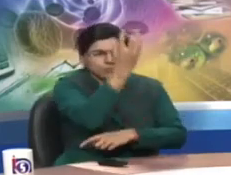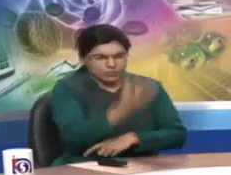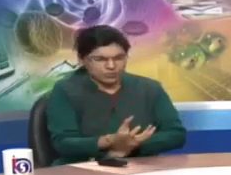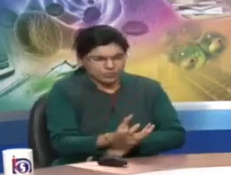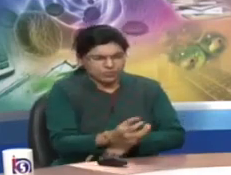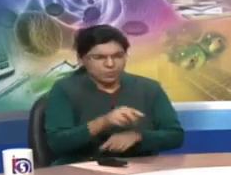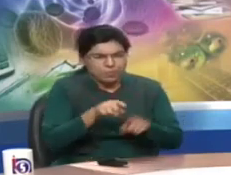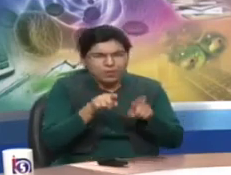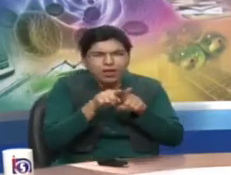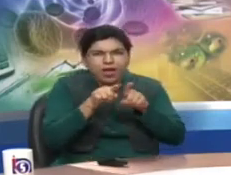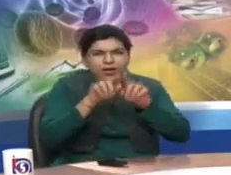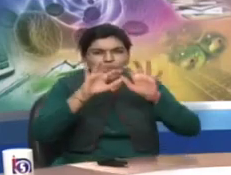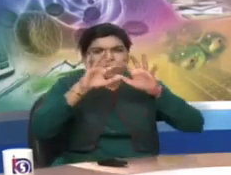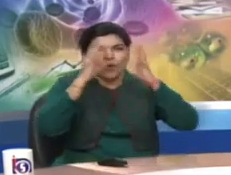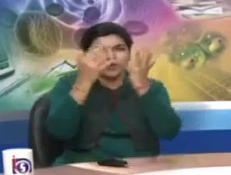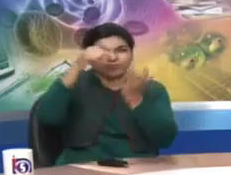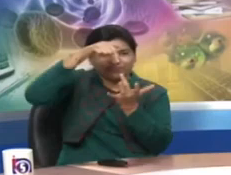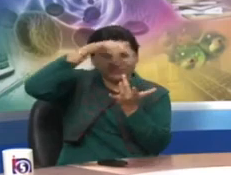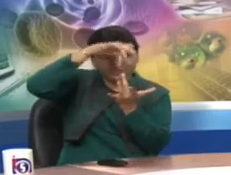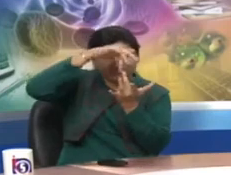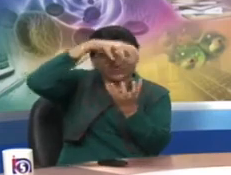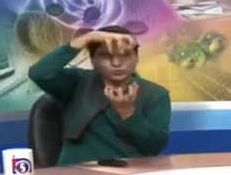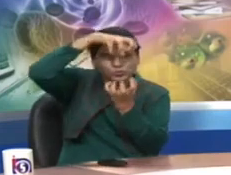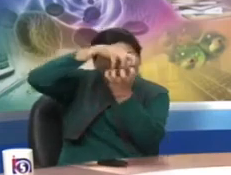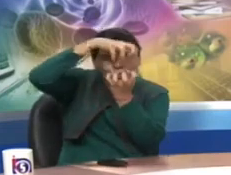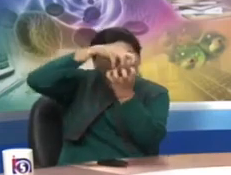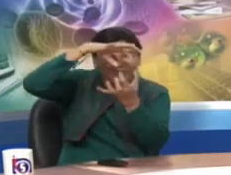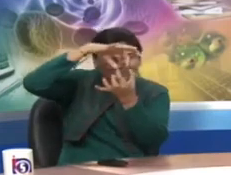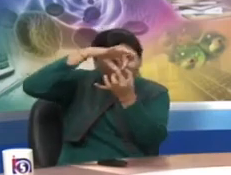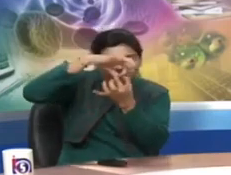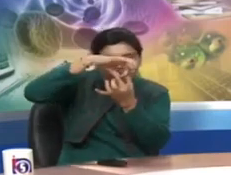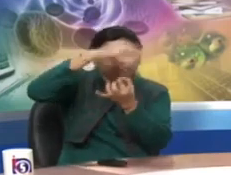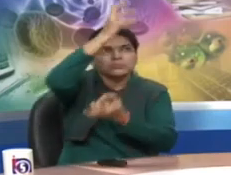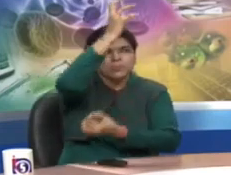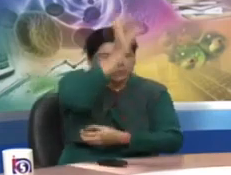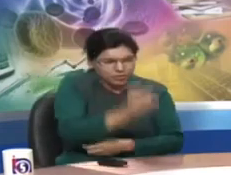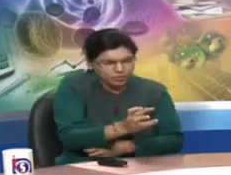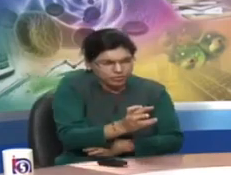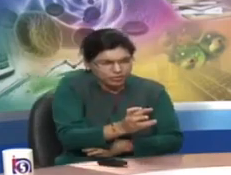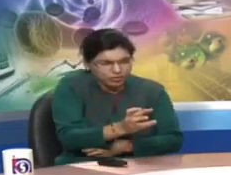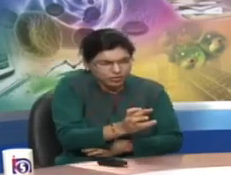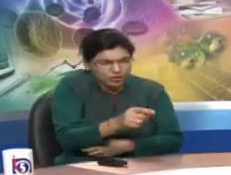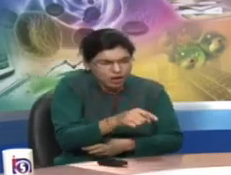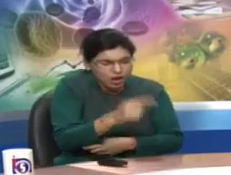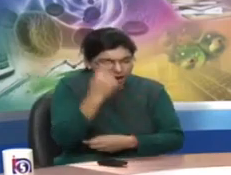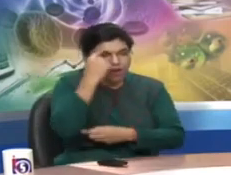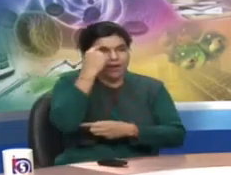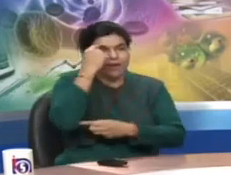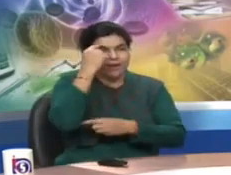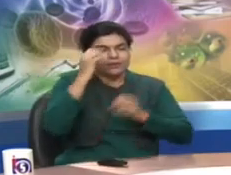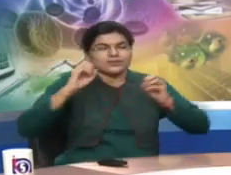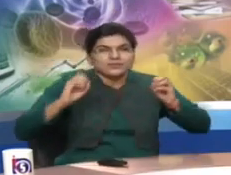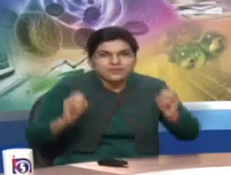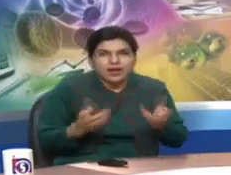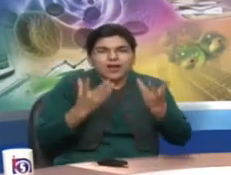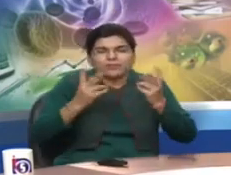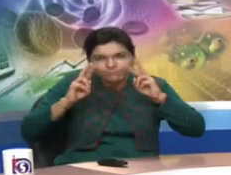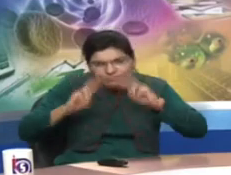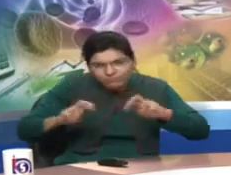not floating in the air and it fell on the floor, what does it mean? That the earth has gravity.